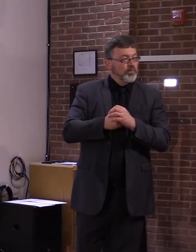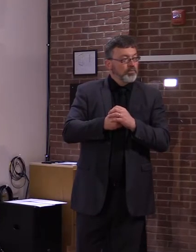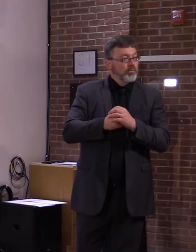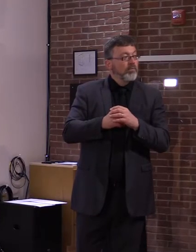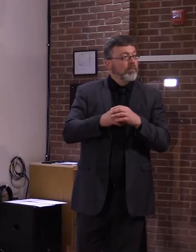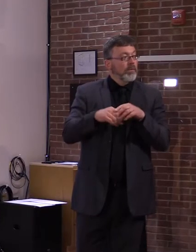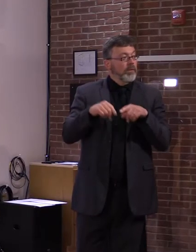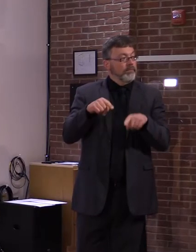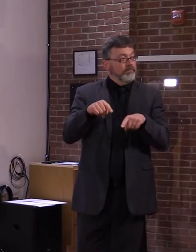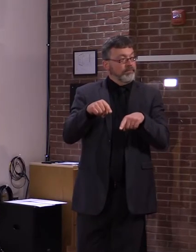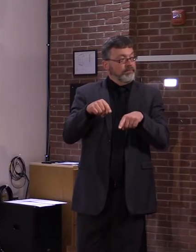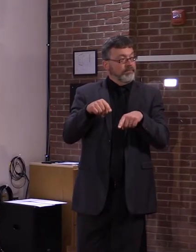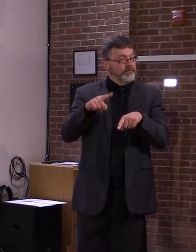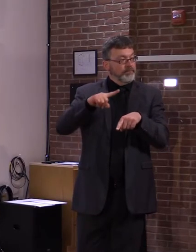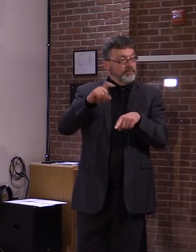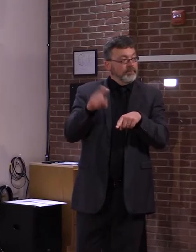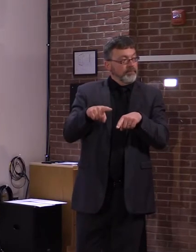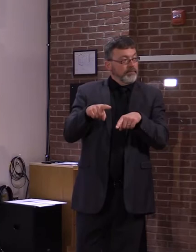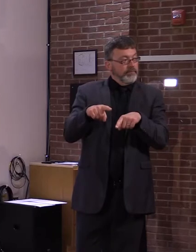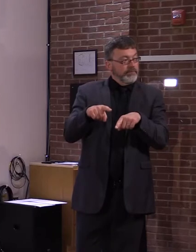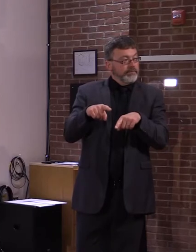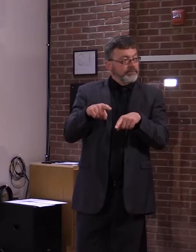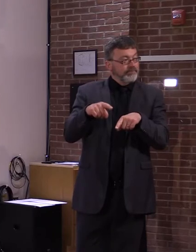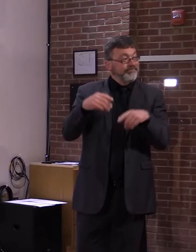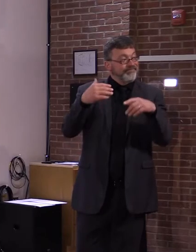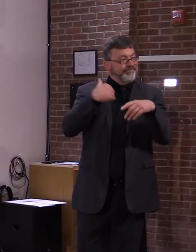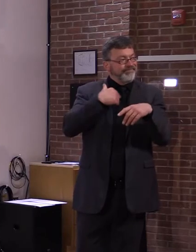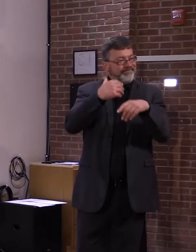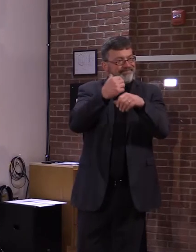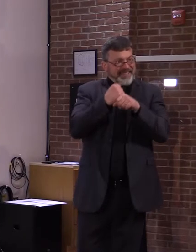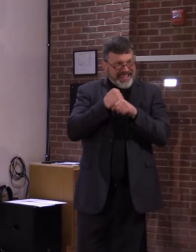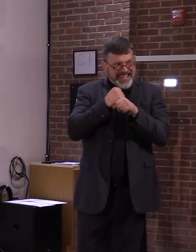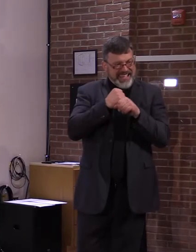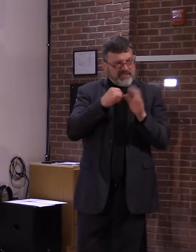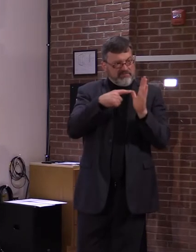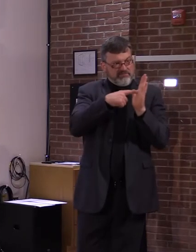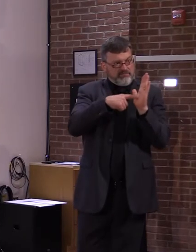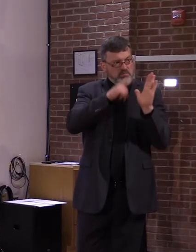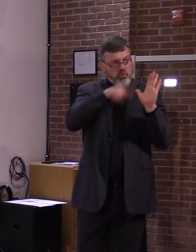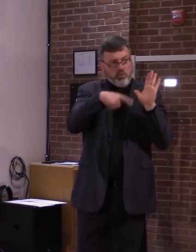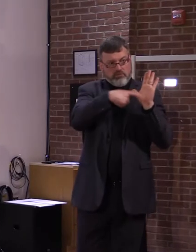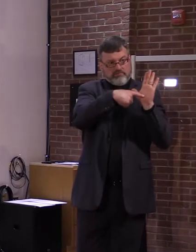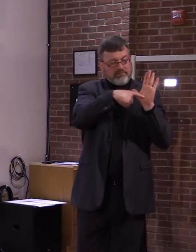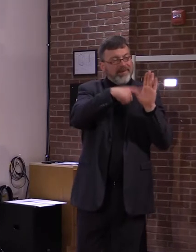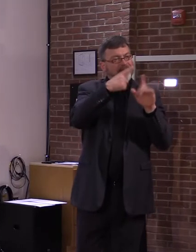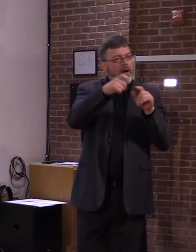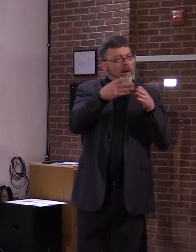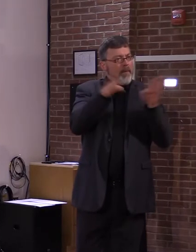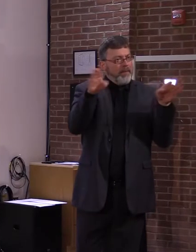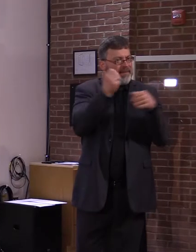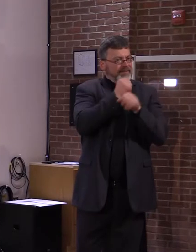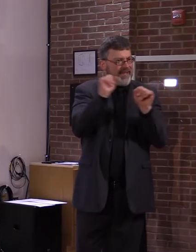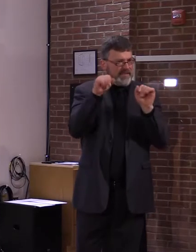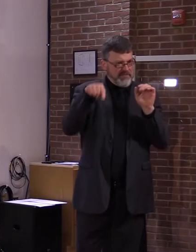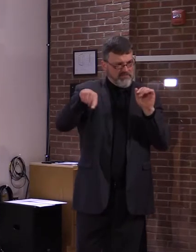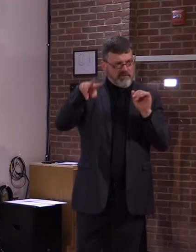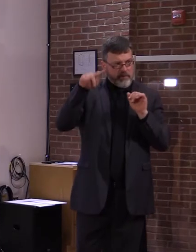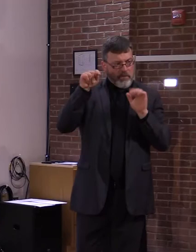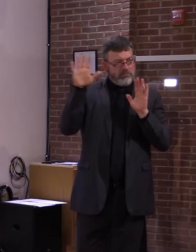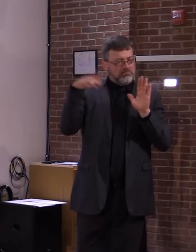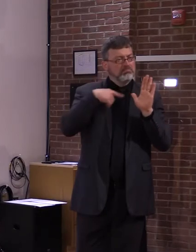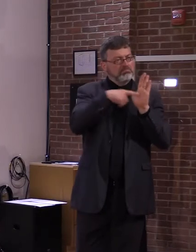a Vermont State Trooper was fired by Commissioner Sherling due to some kind of flap